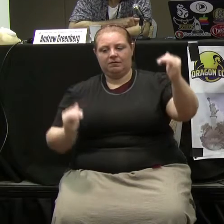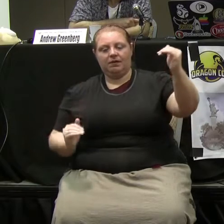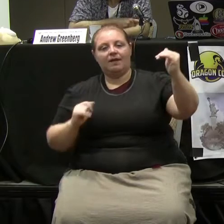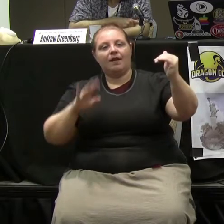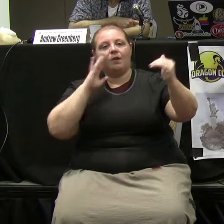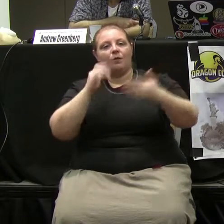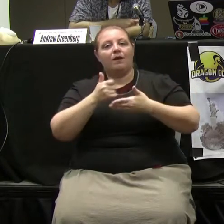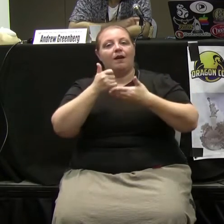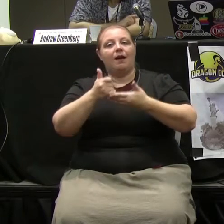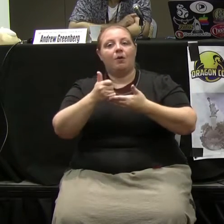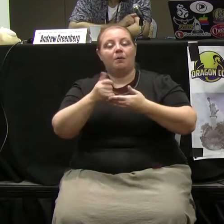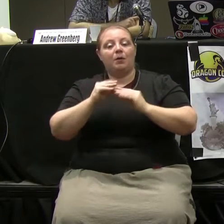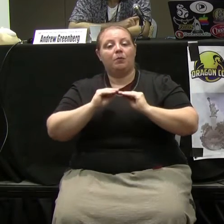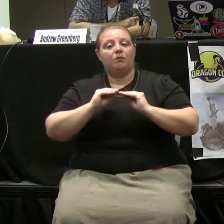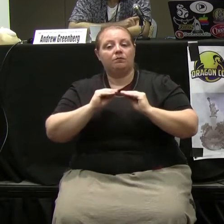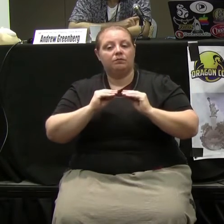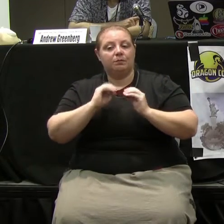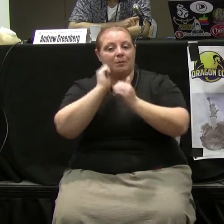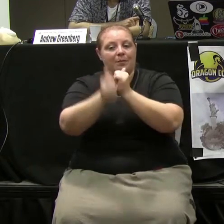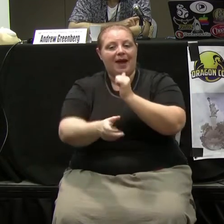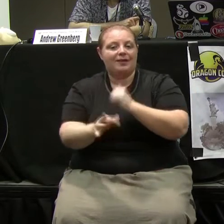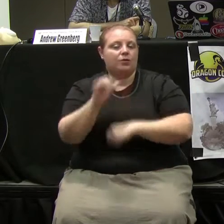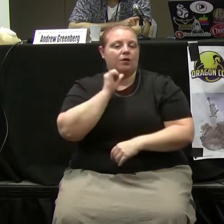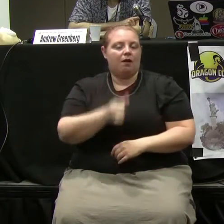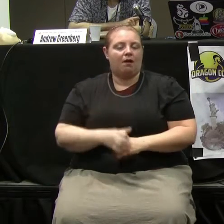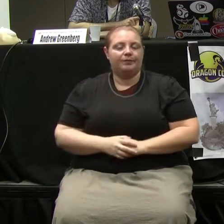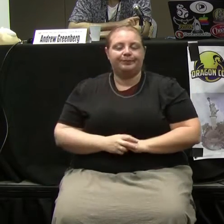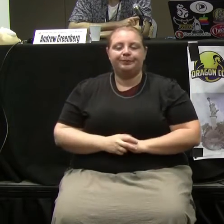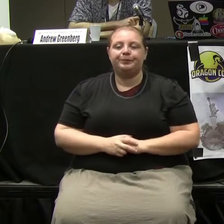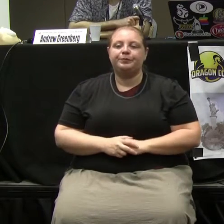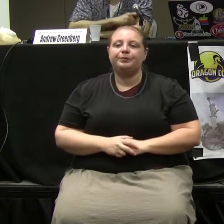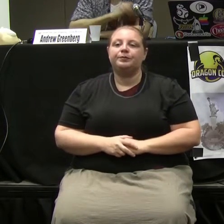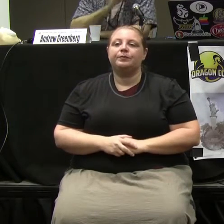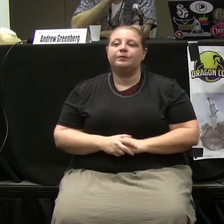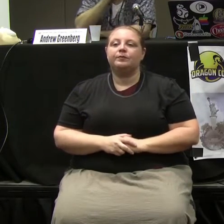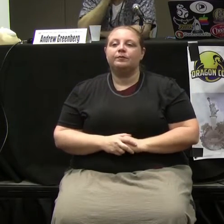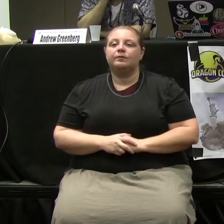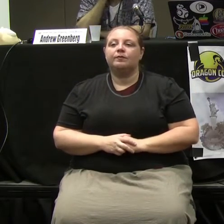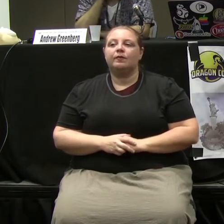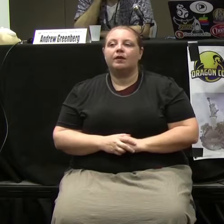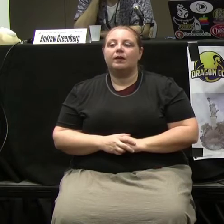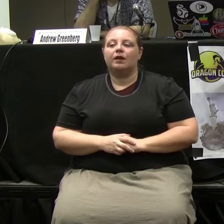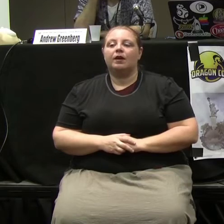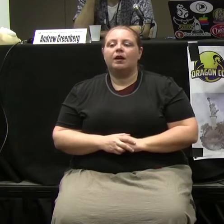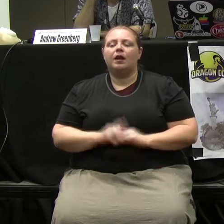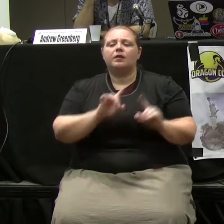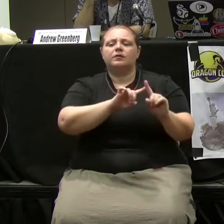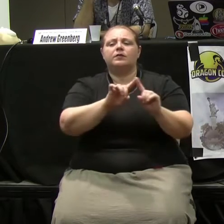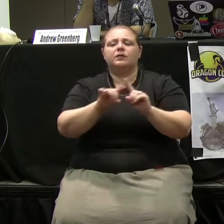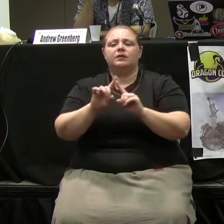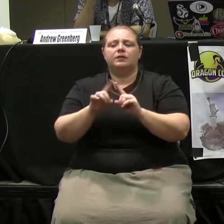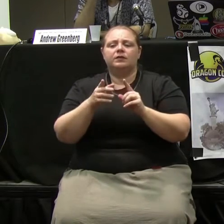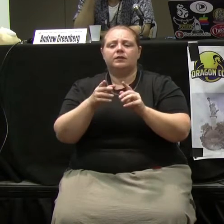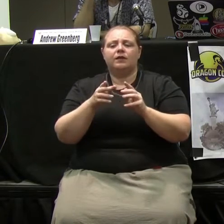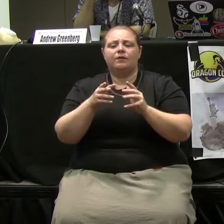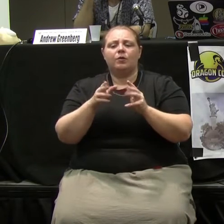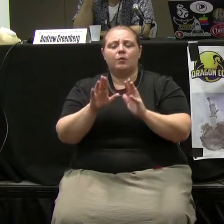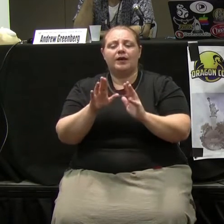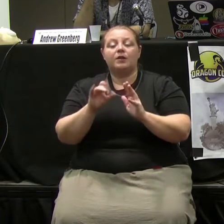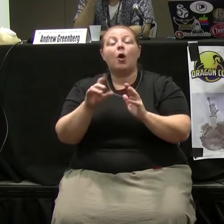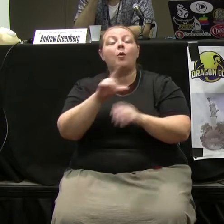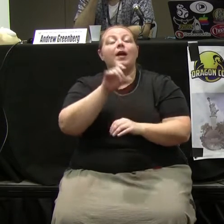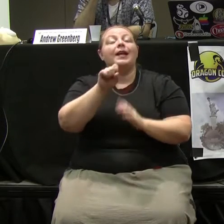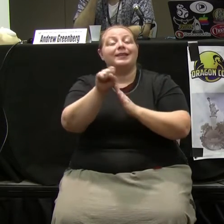going to either move through quickly or move not, you know, through less quickly. And there's various other steps down the way. I think that one of the things that's interesting about